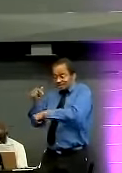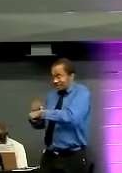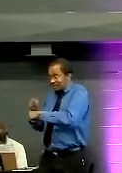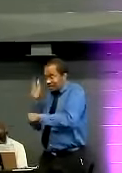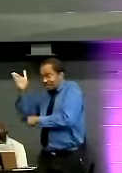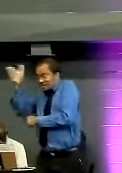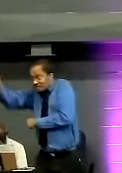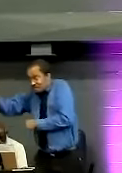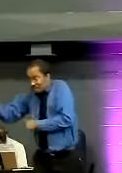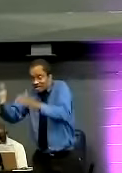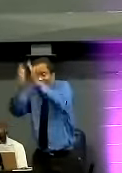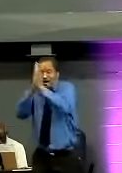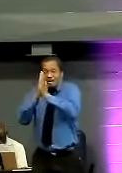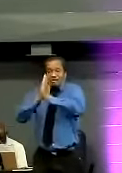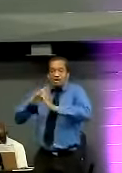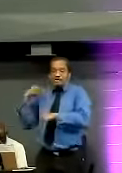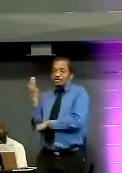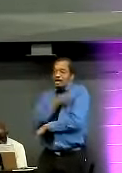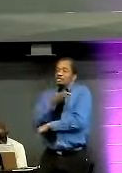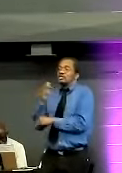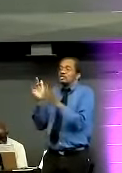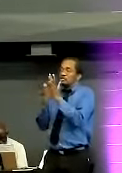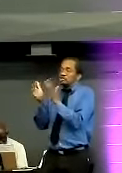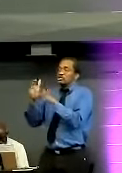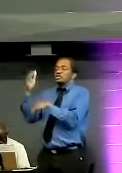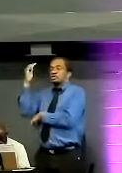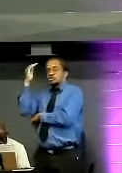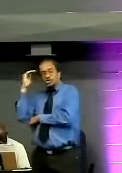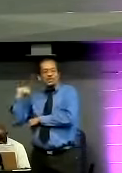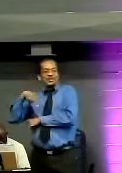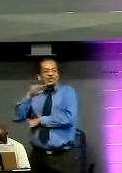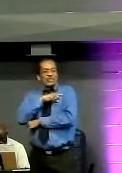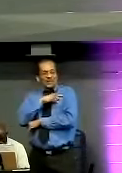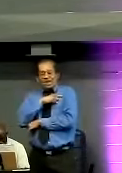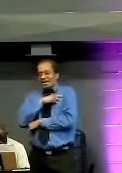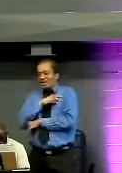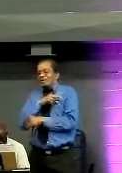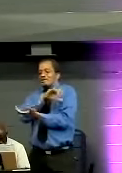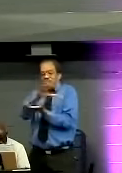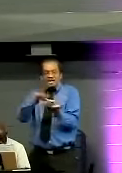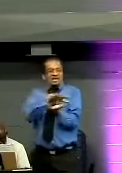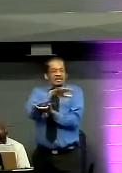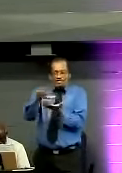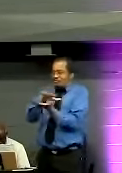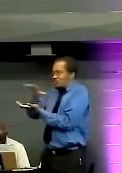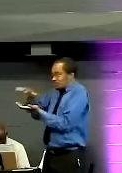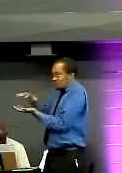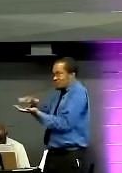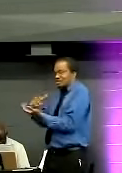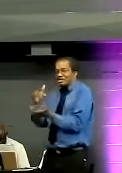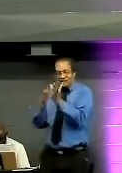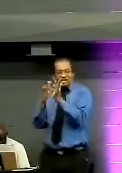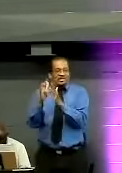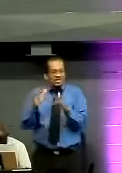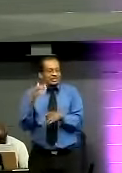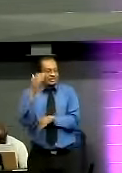for us. Because Jesus knew that we would mess up. Jesus knew that we were just as frail and